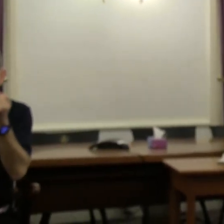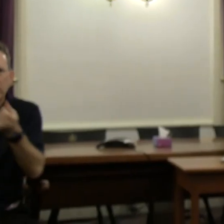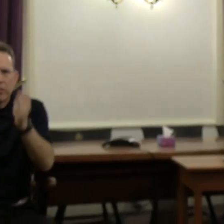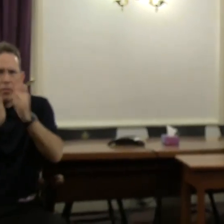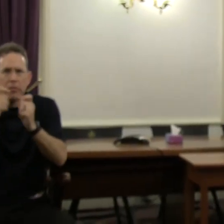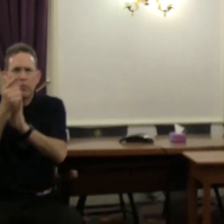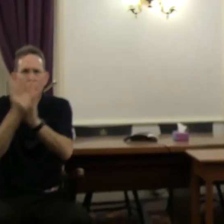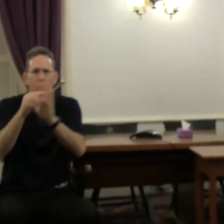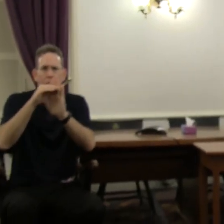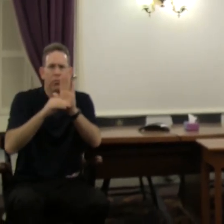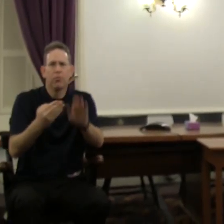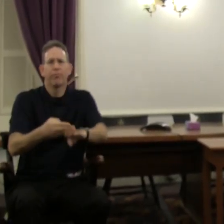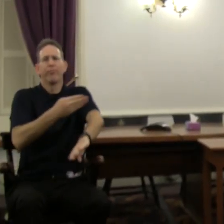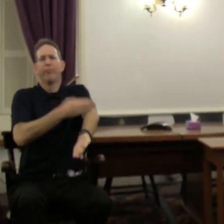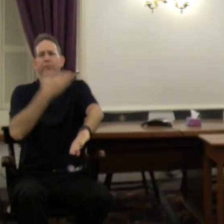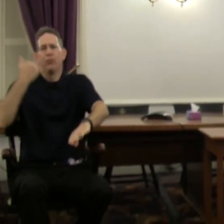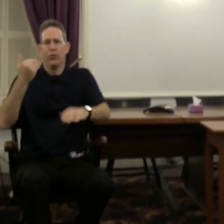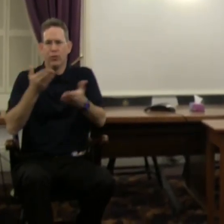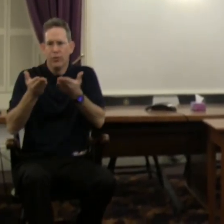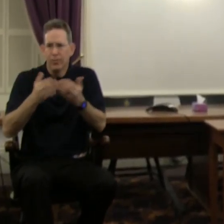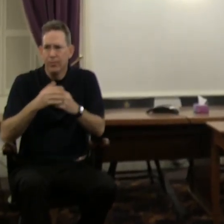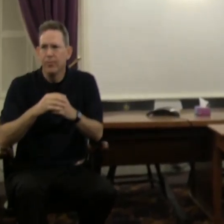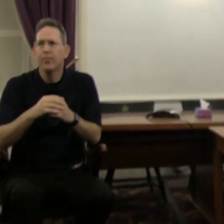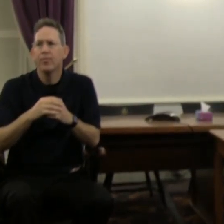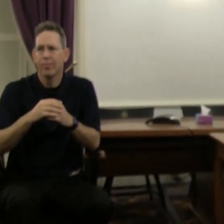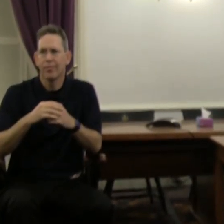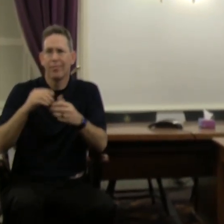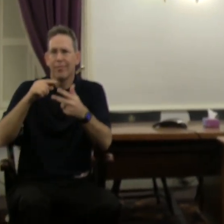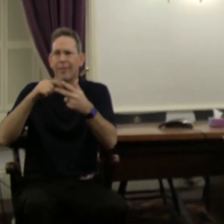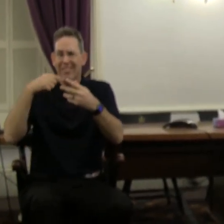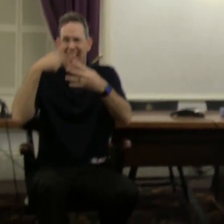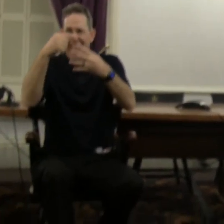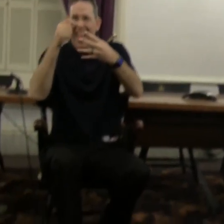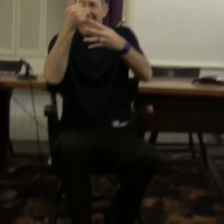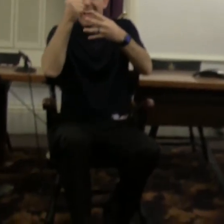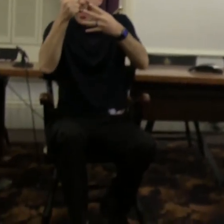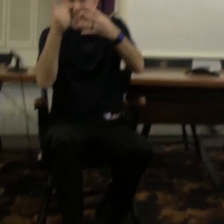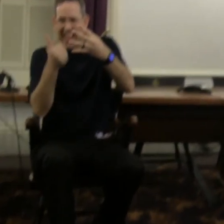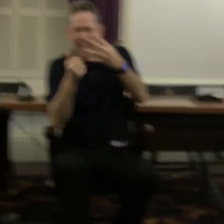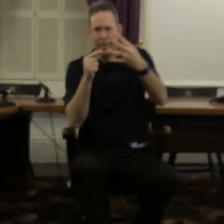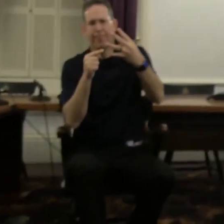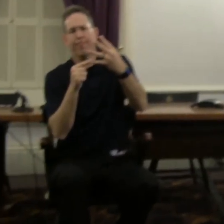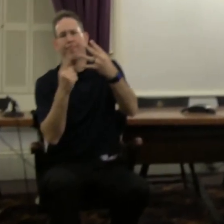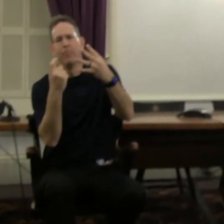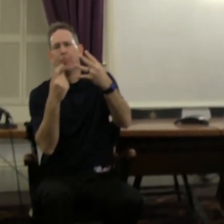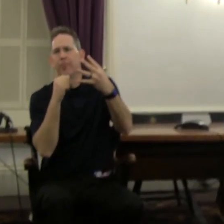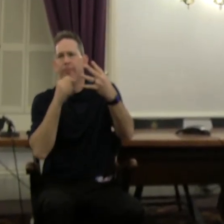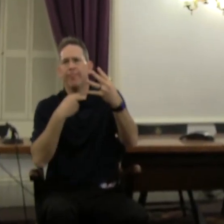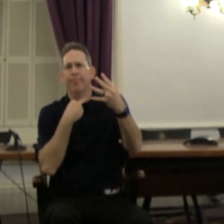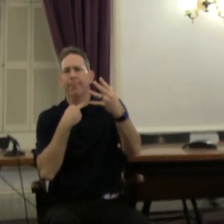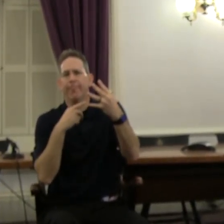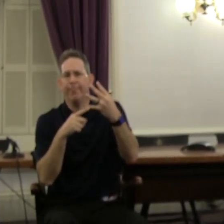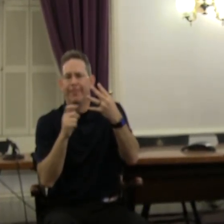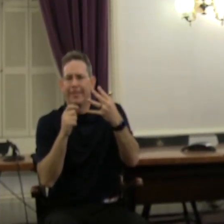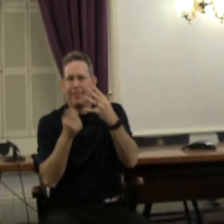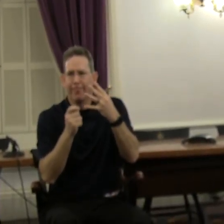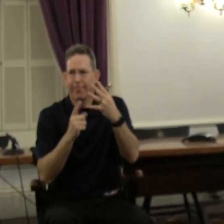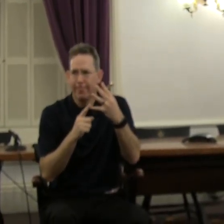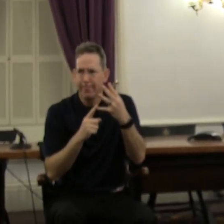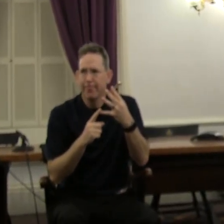vital Medicaid. I would like to thank all of the legislators and administration staff who made these